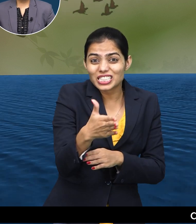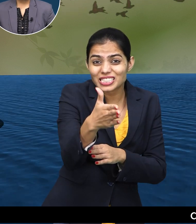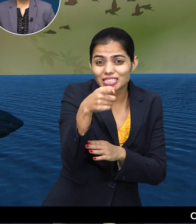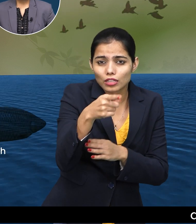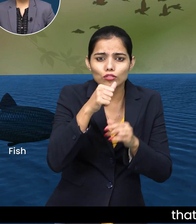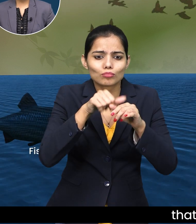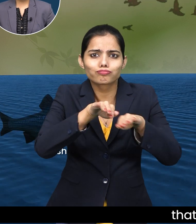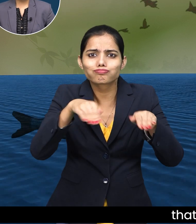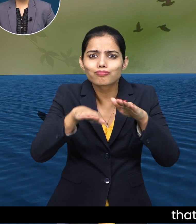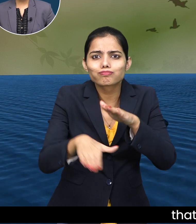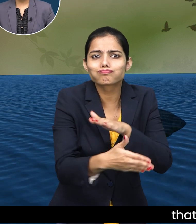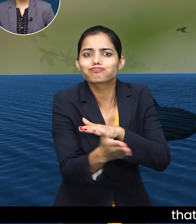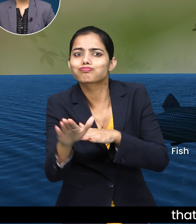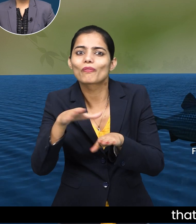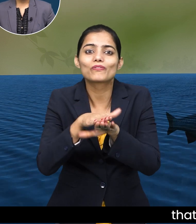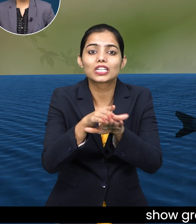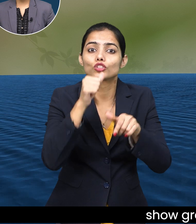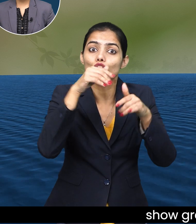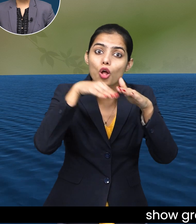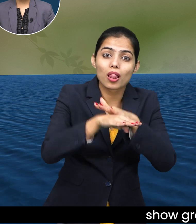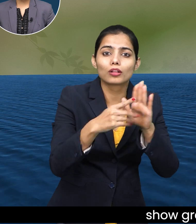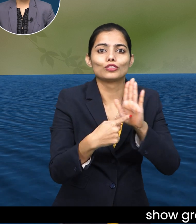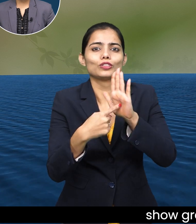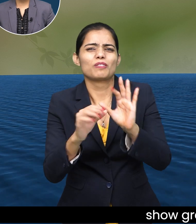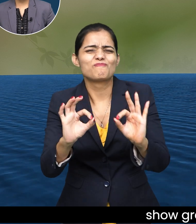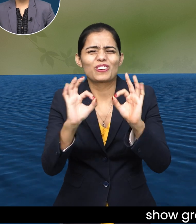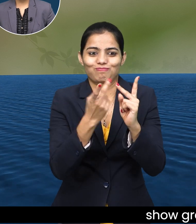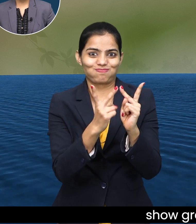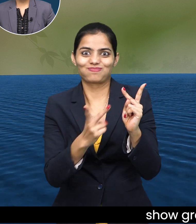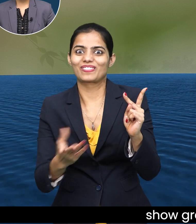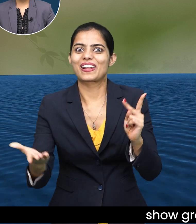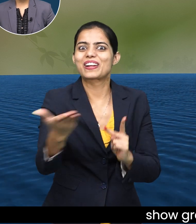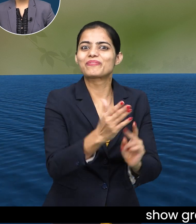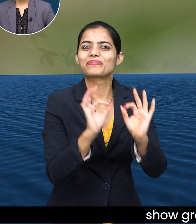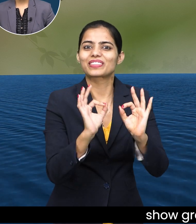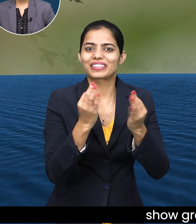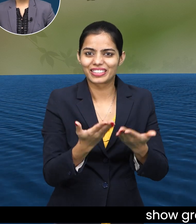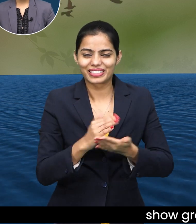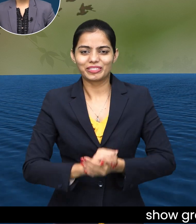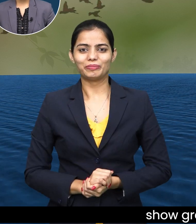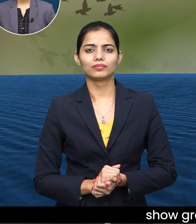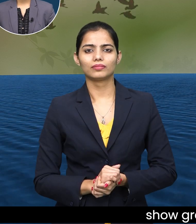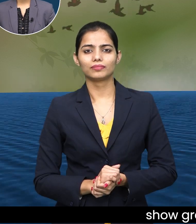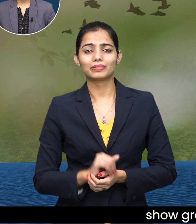and the fish that swims in water show great differentiation.